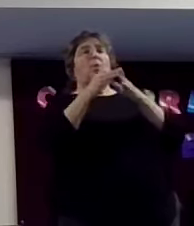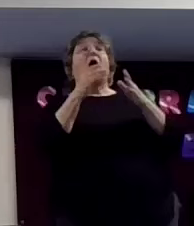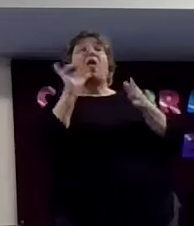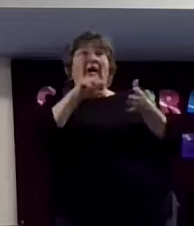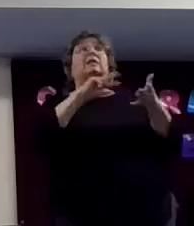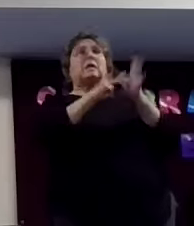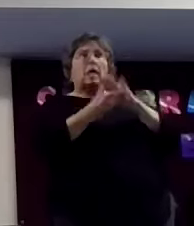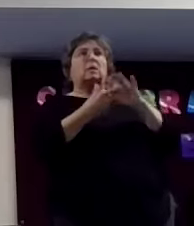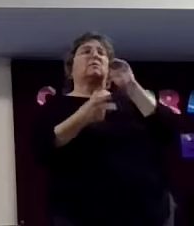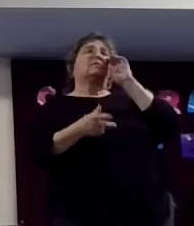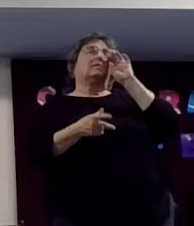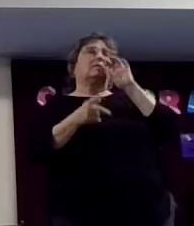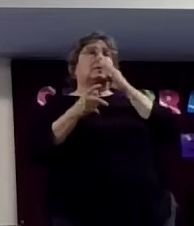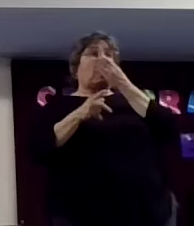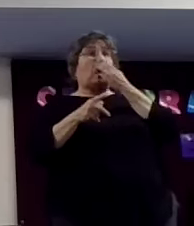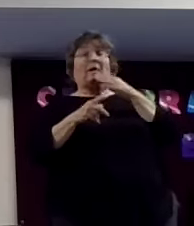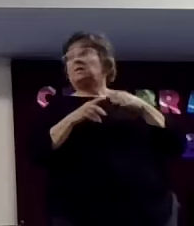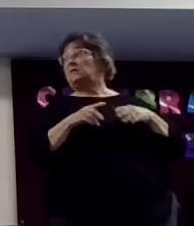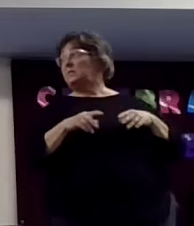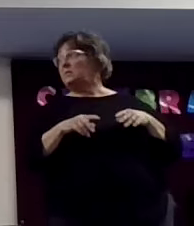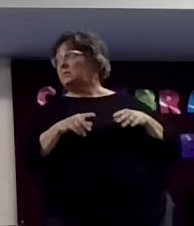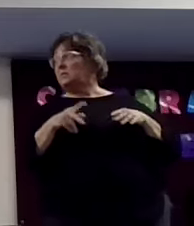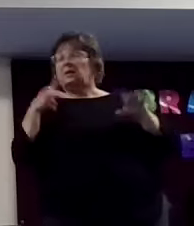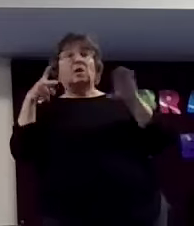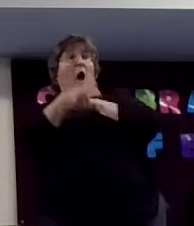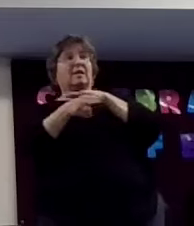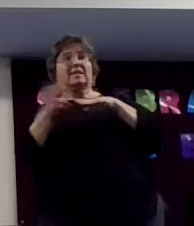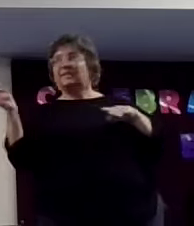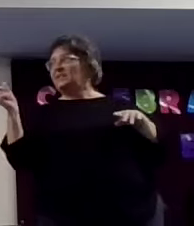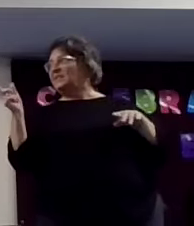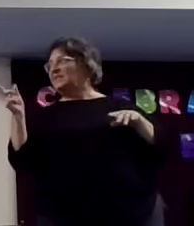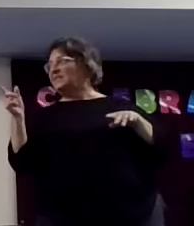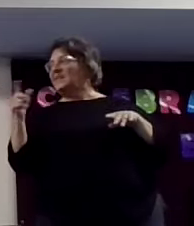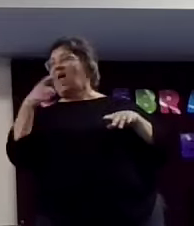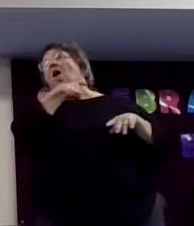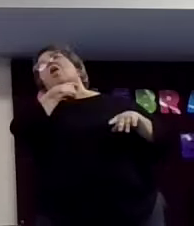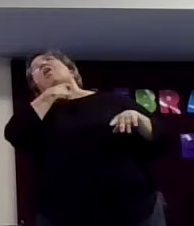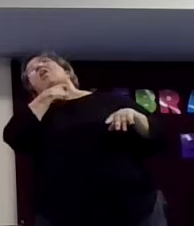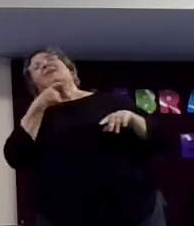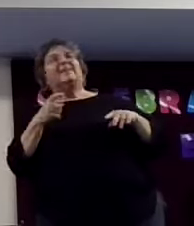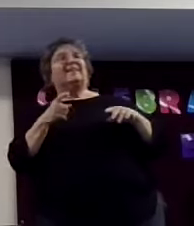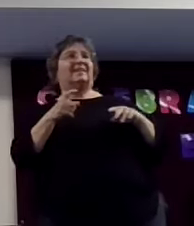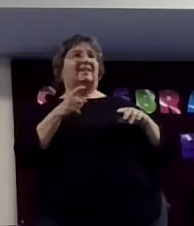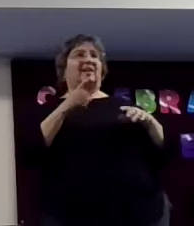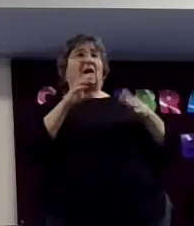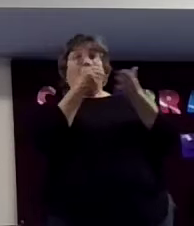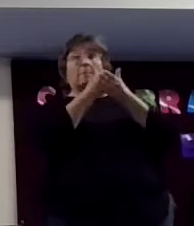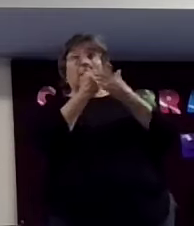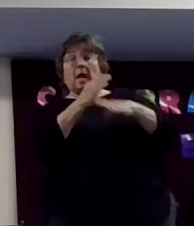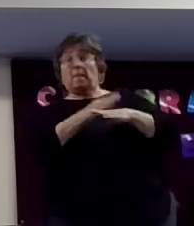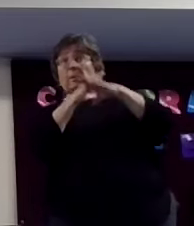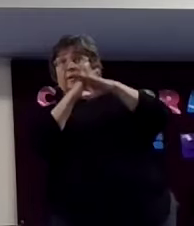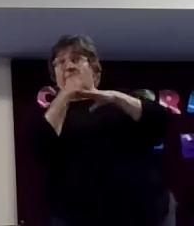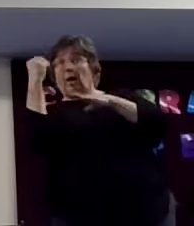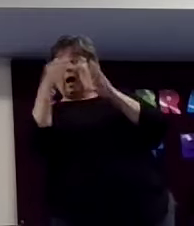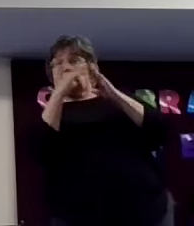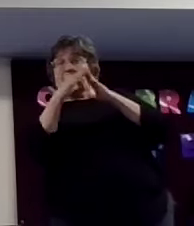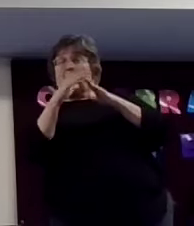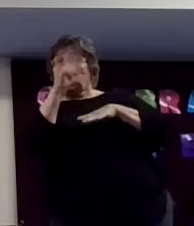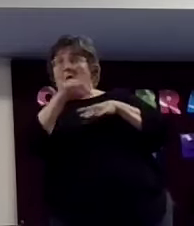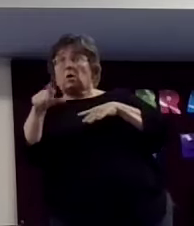to. And is all that money, You gonna cut me off? Yeah. Yeah. I got the hook. Yeah. is all that money being protected from out of